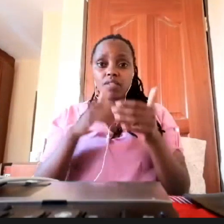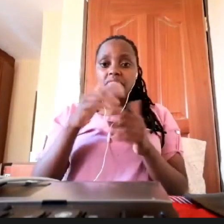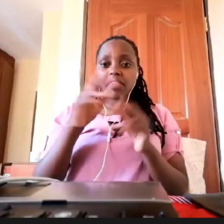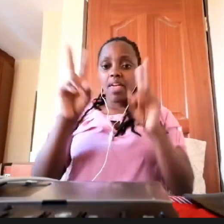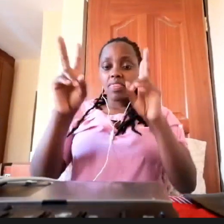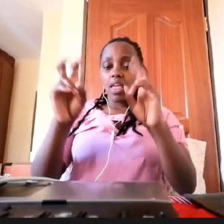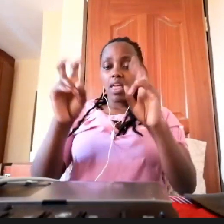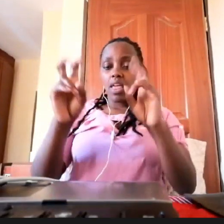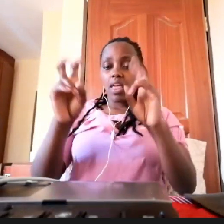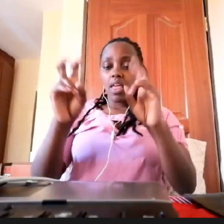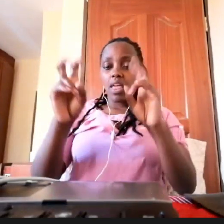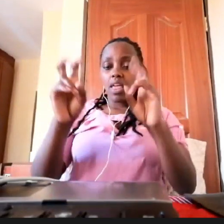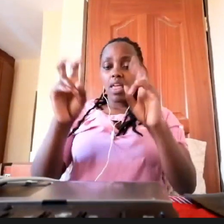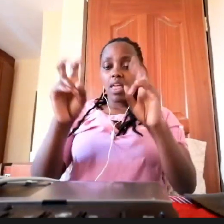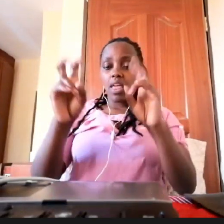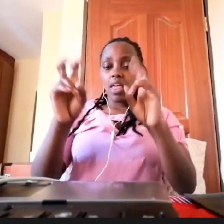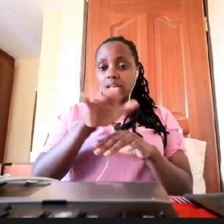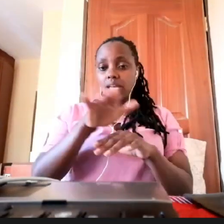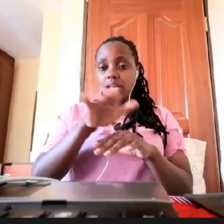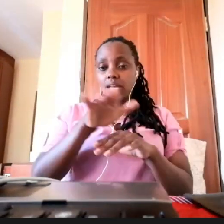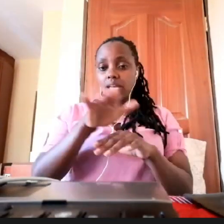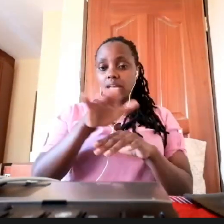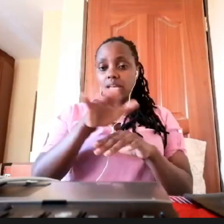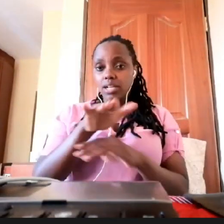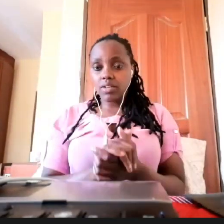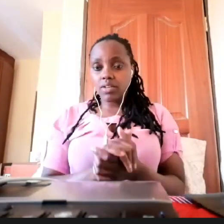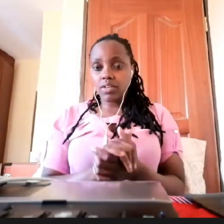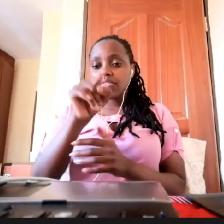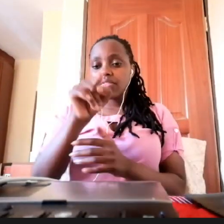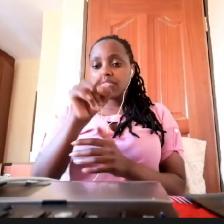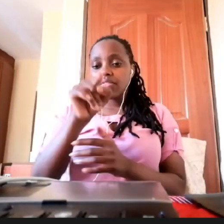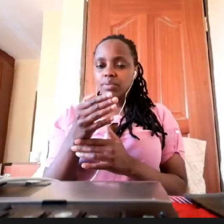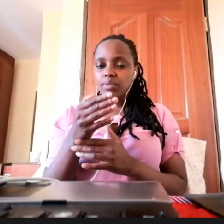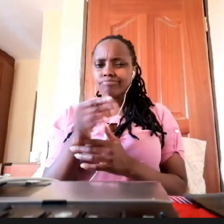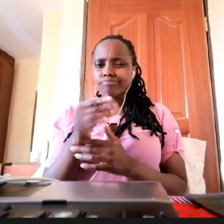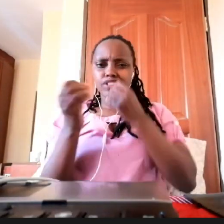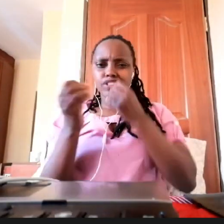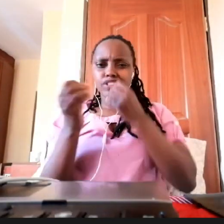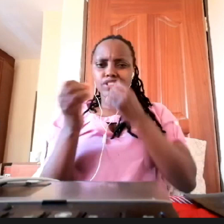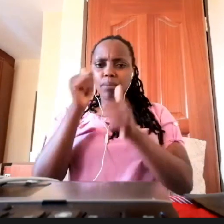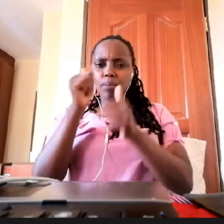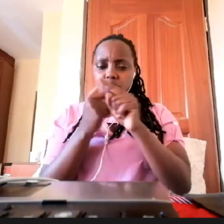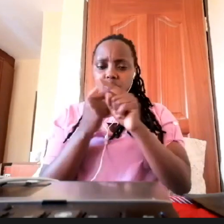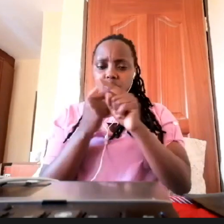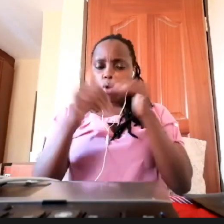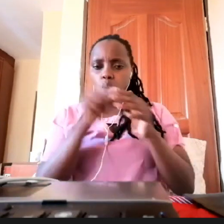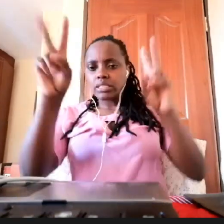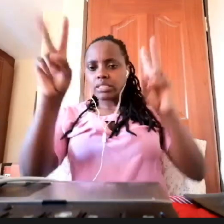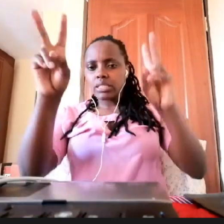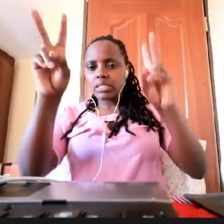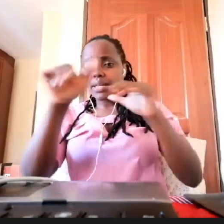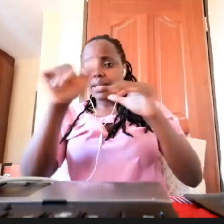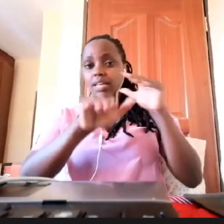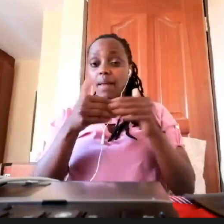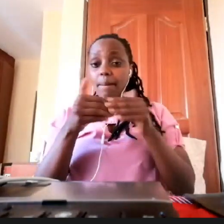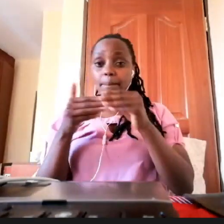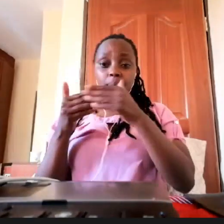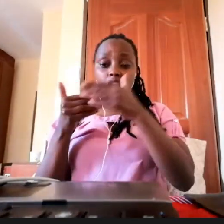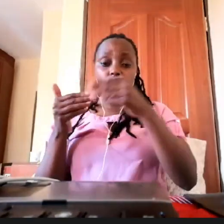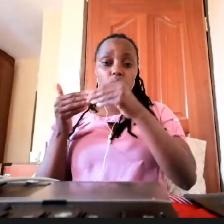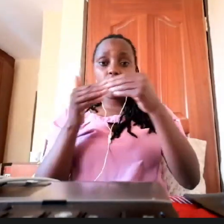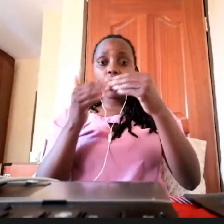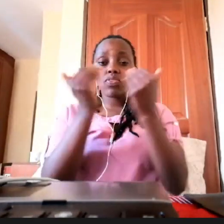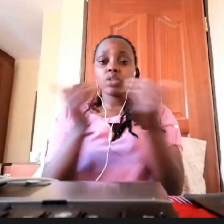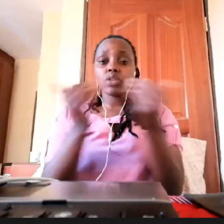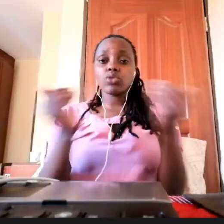thematic areas and we synthesized what information from those thematic areas, as per the guidelines, the